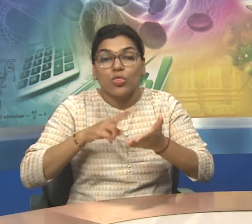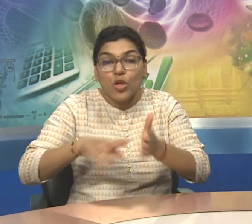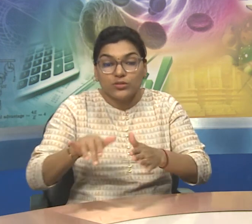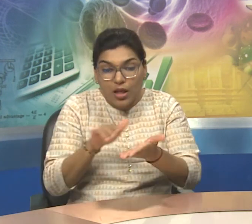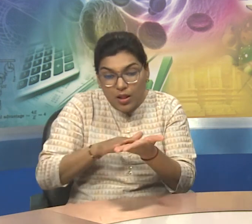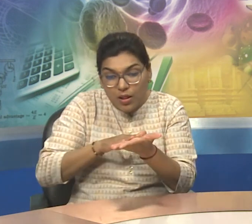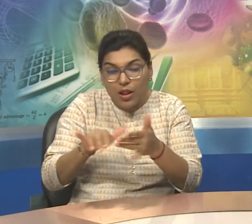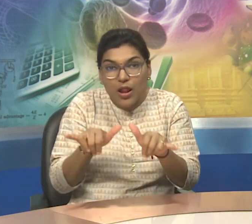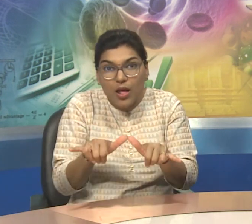That is called